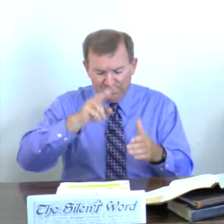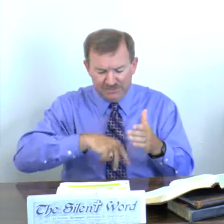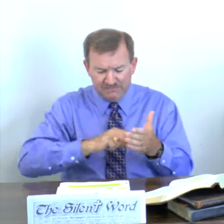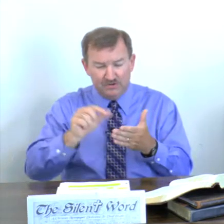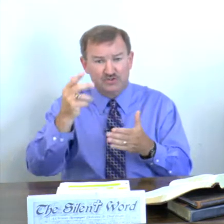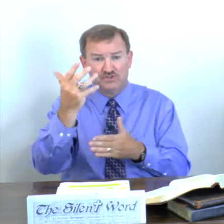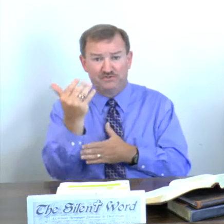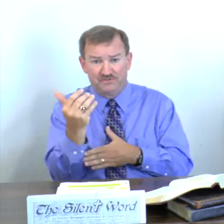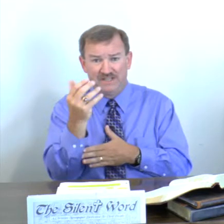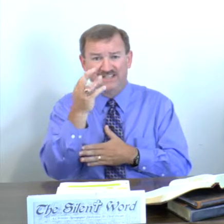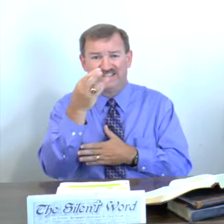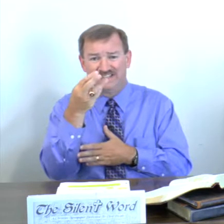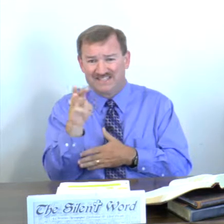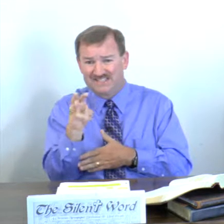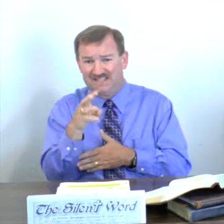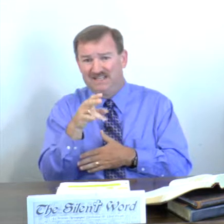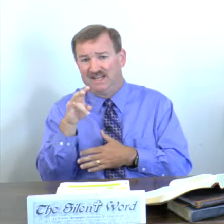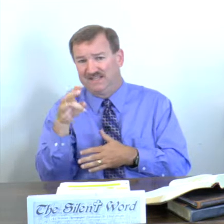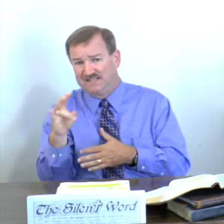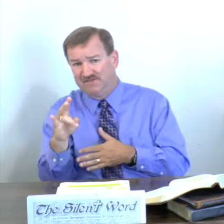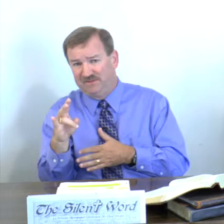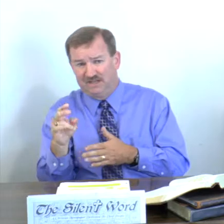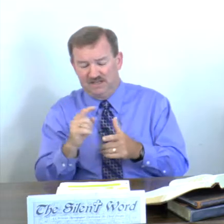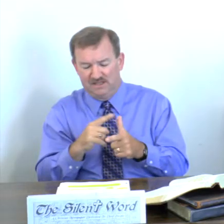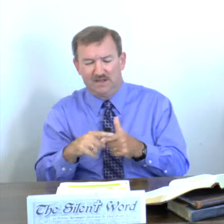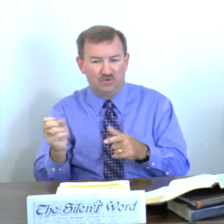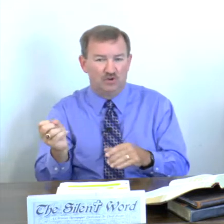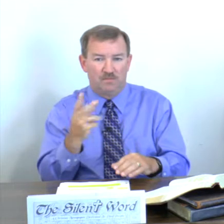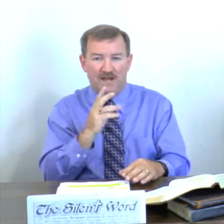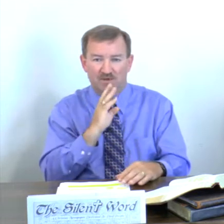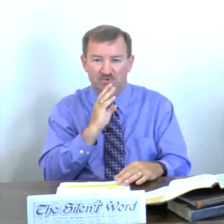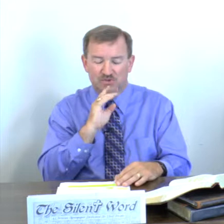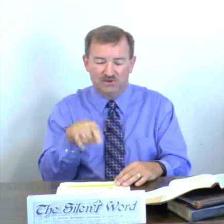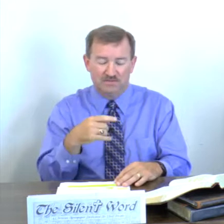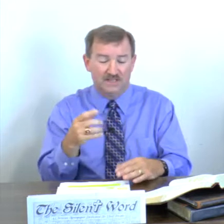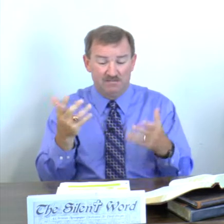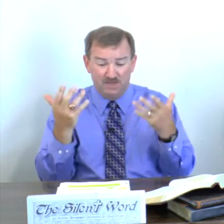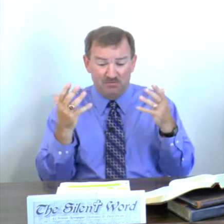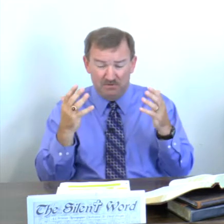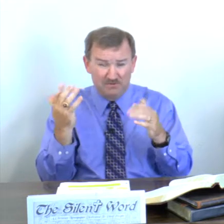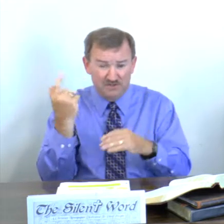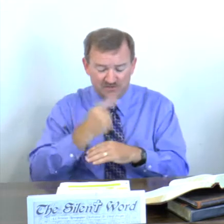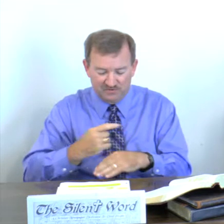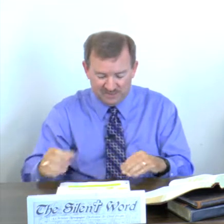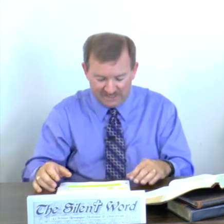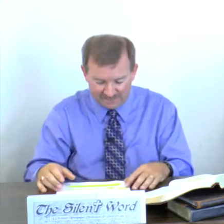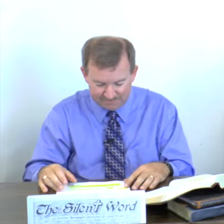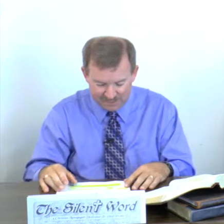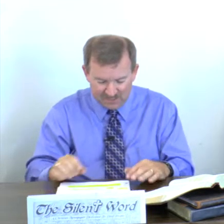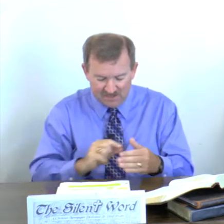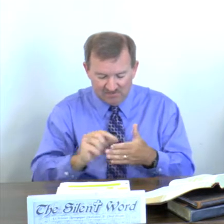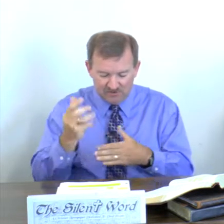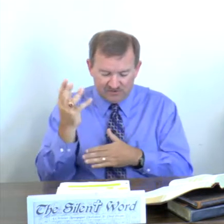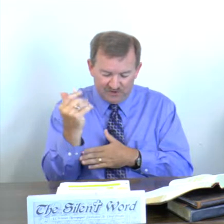read verse 15, 16, and 17, and then we'll go back and we'll talk about them and we'll be finished for the day. Verse